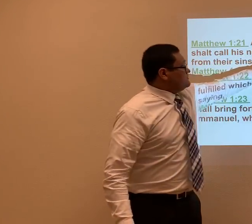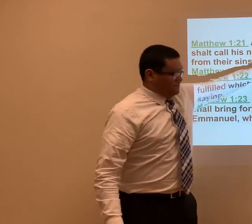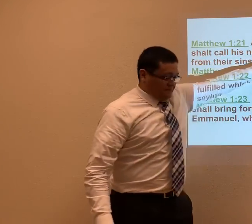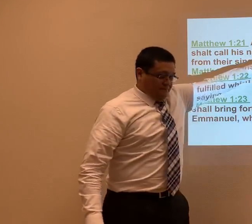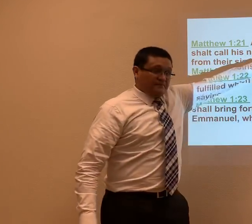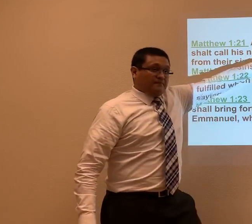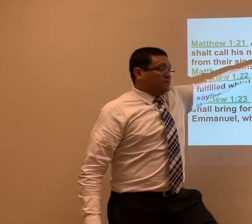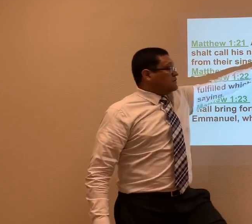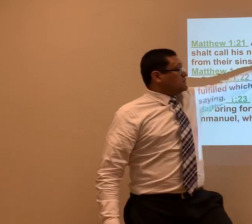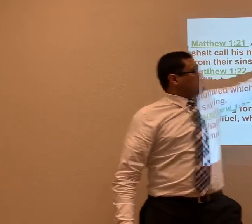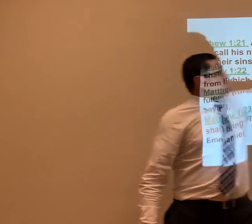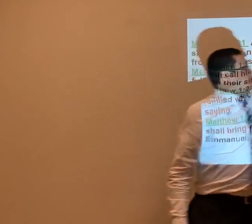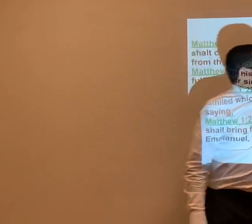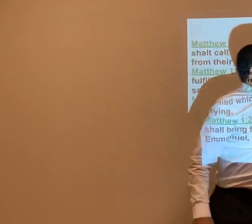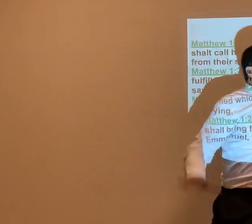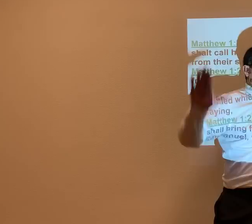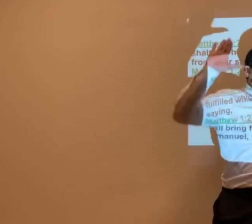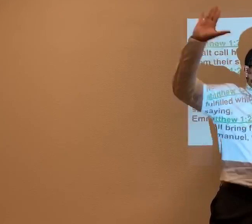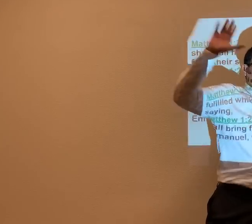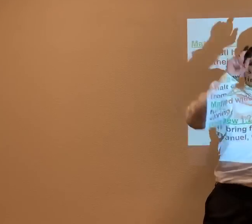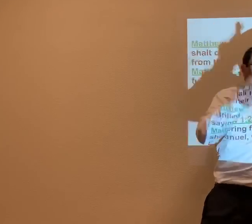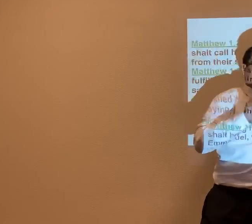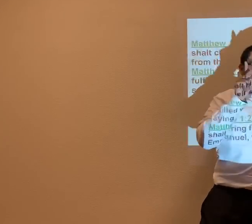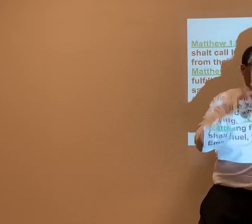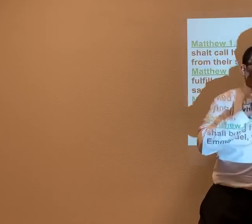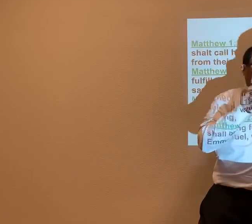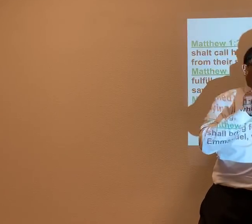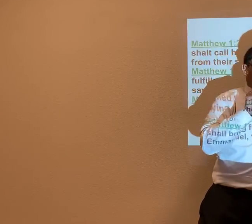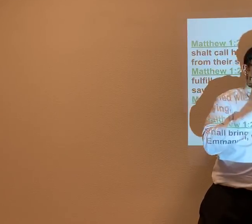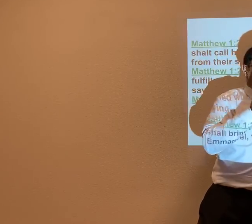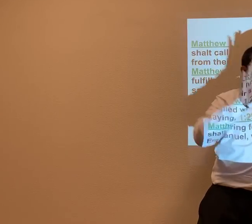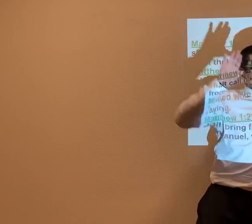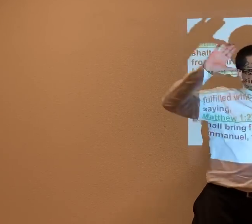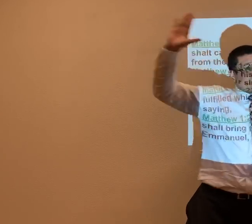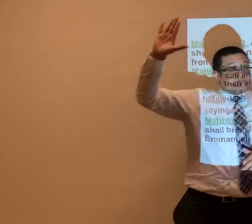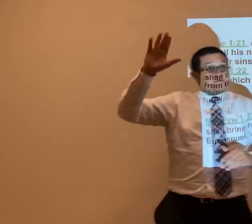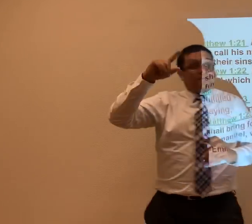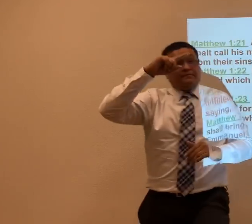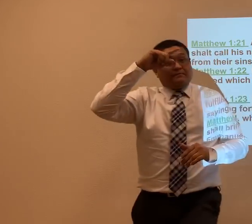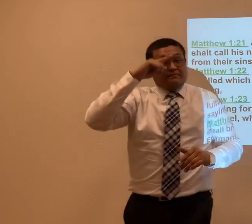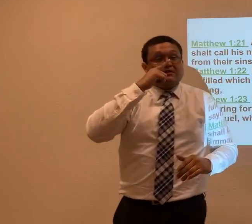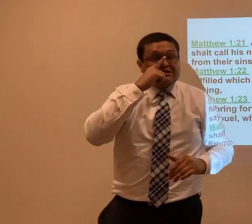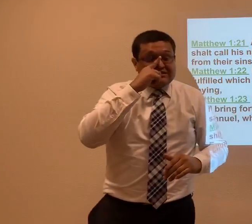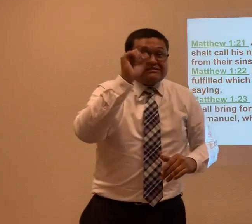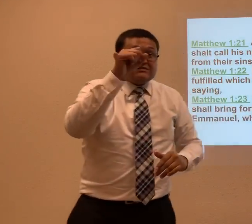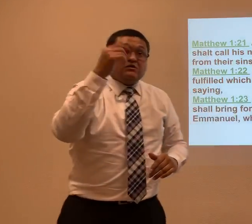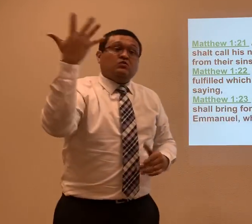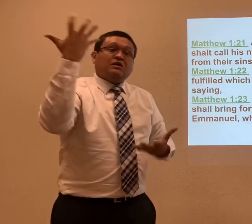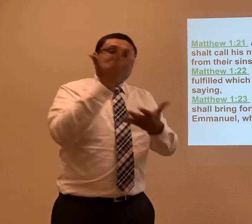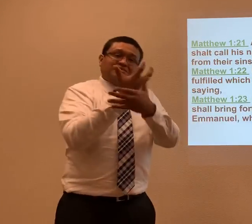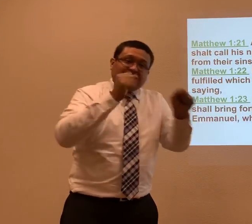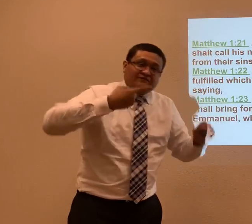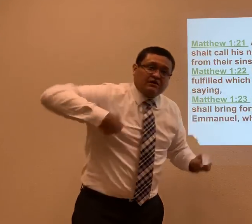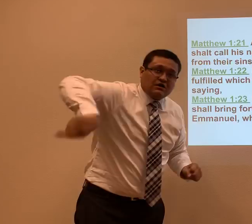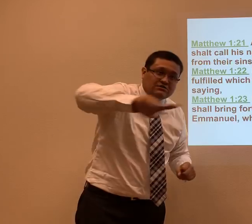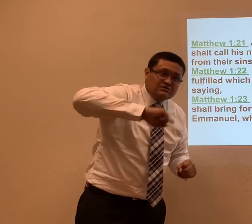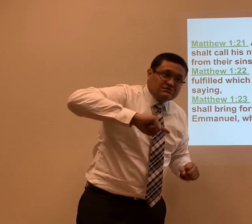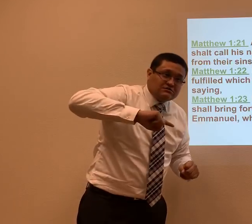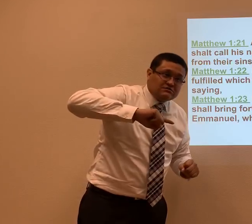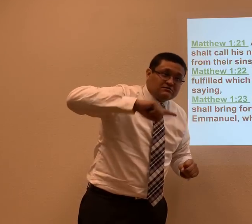in Matthew 1, verse 21, it says, he shall save his people from their sins. So he